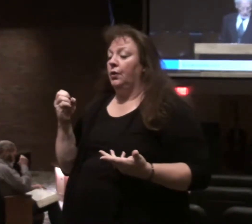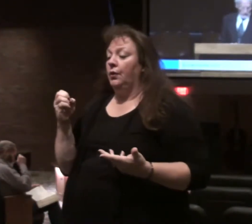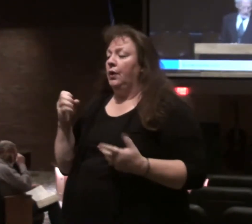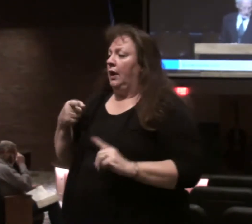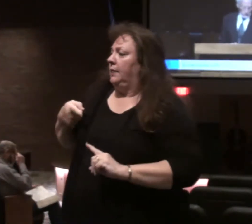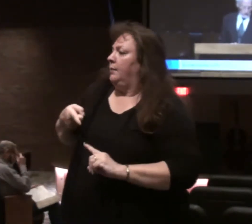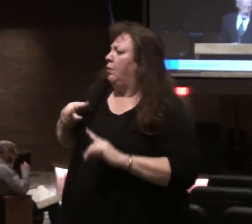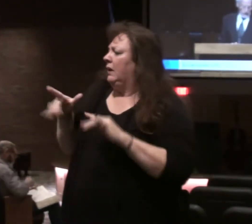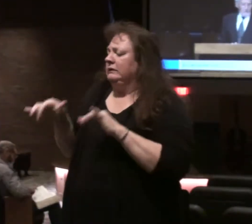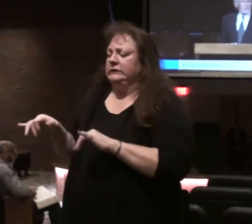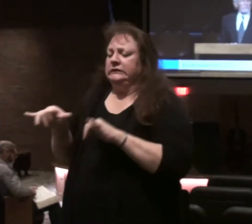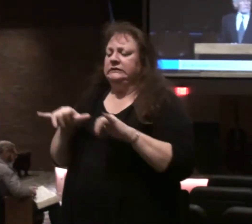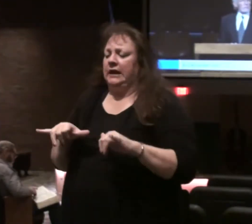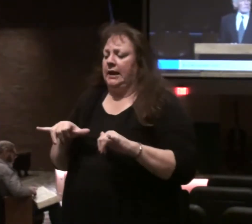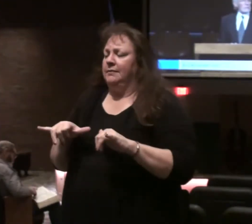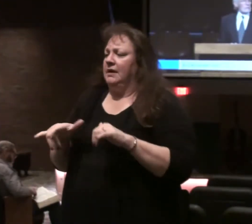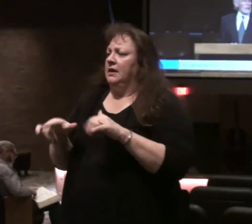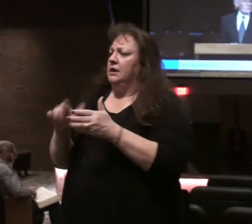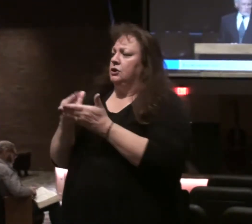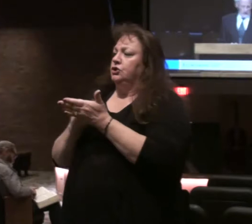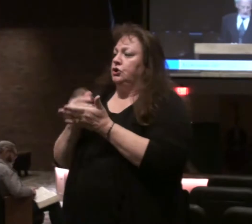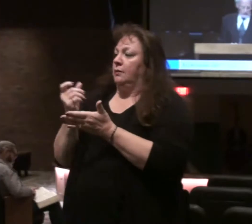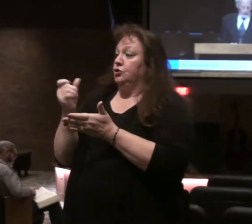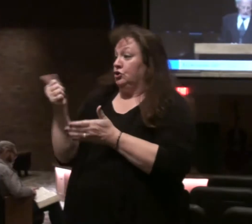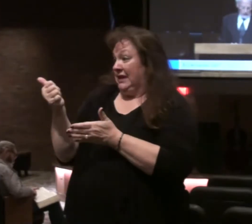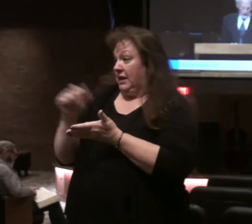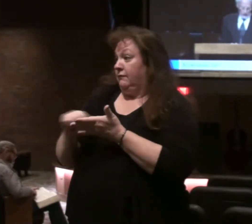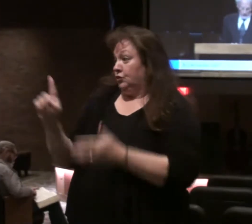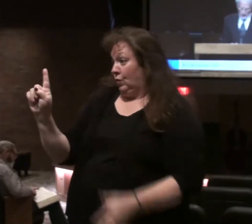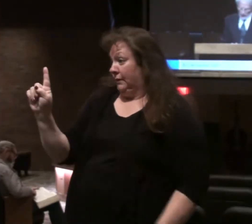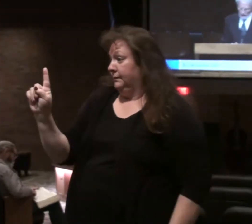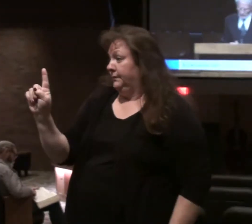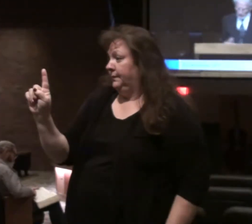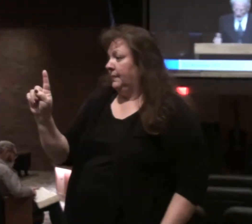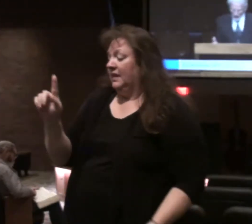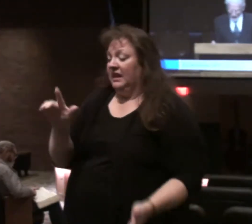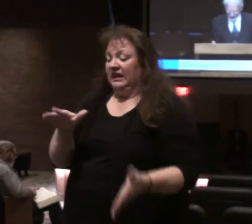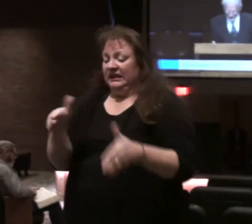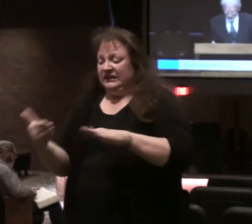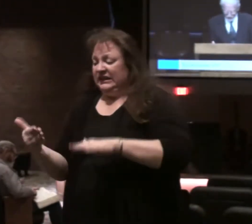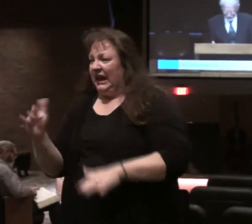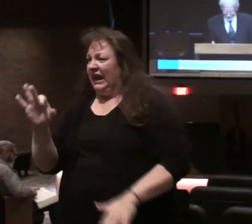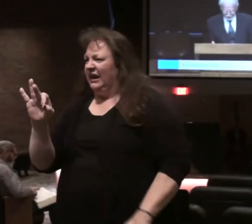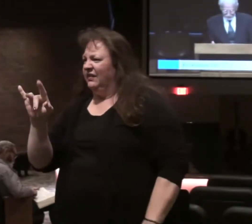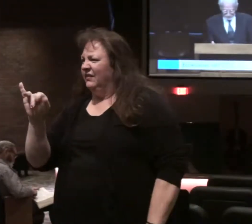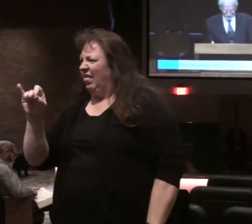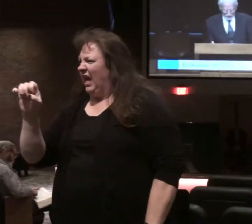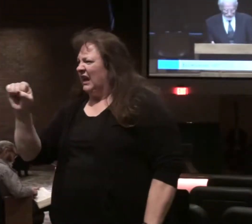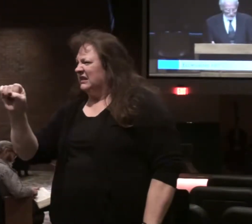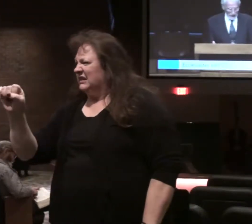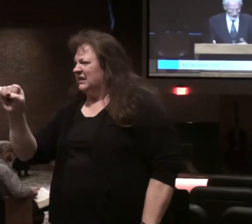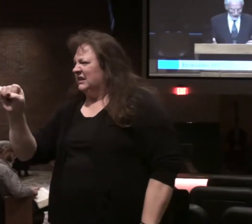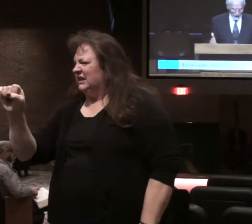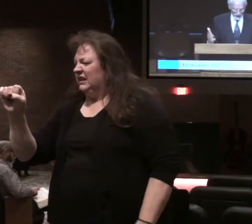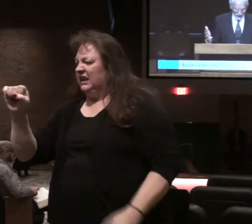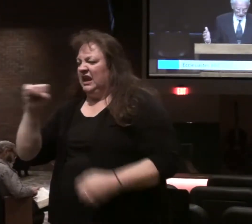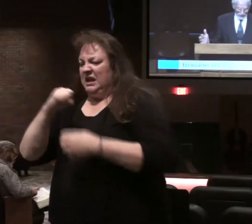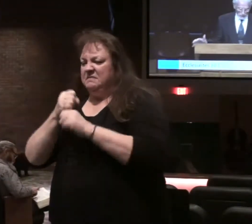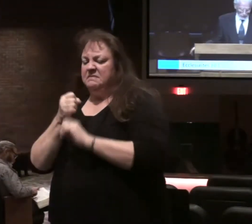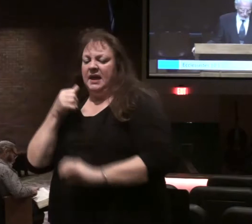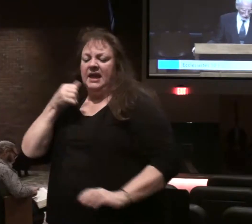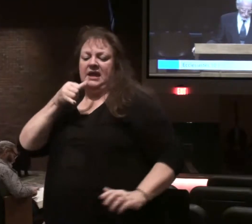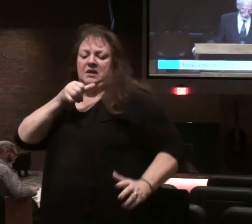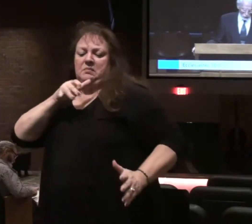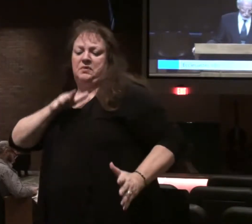same point, illustrating it in the first verse of chapter 10. Dead flies make